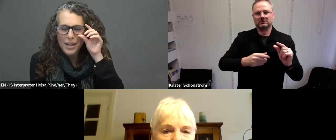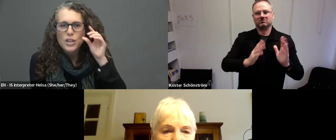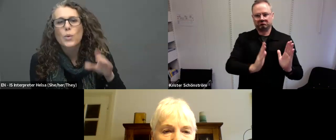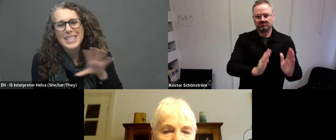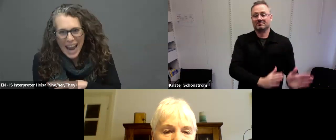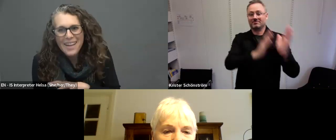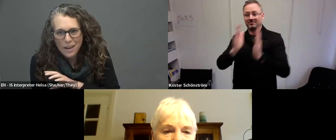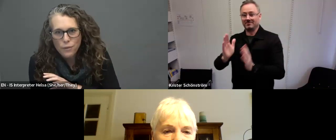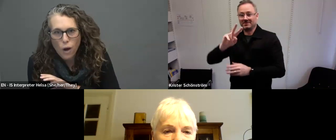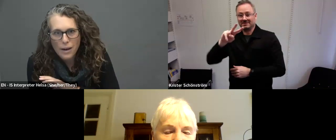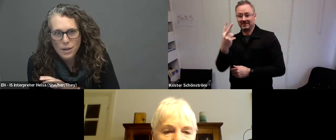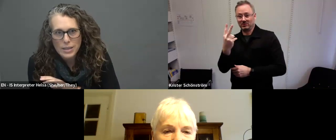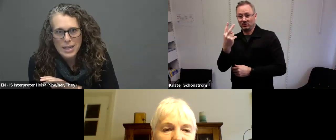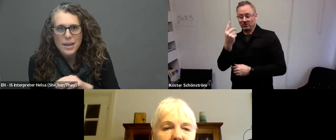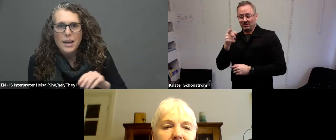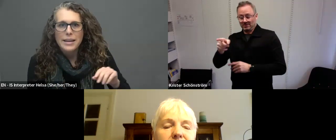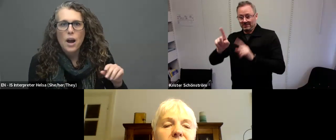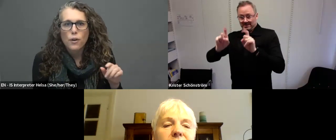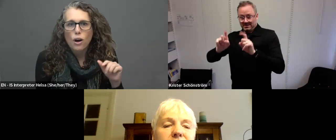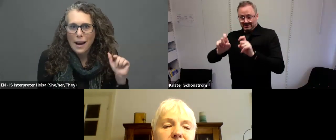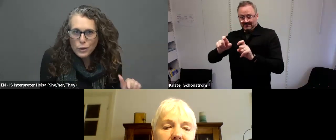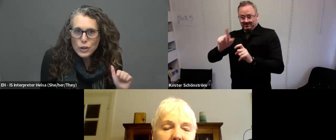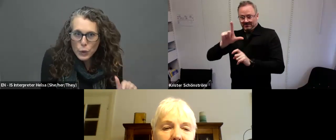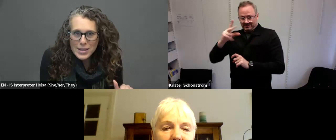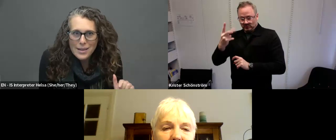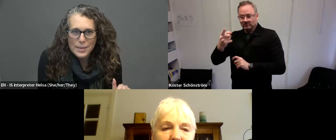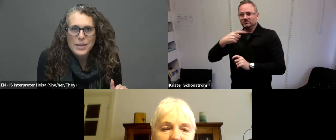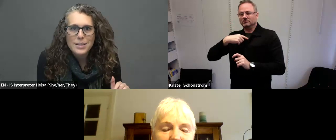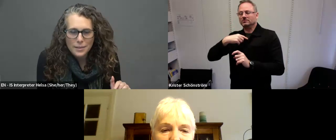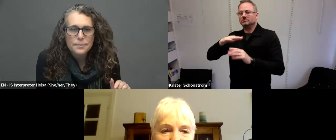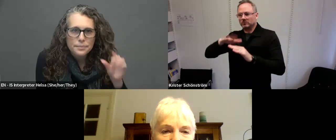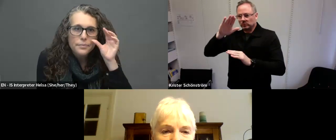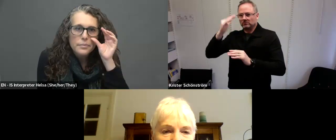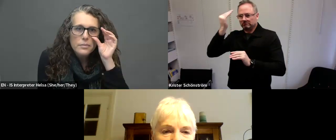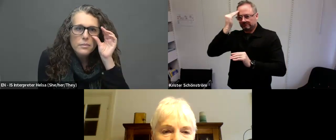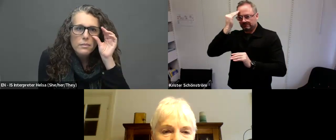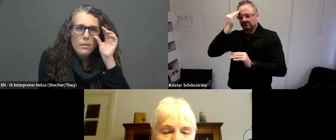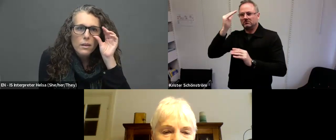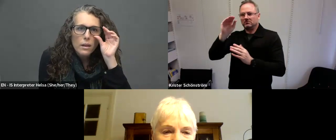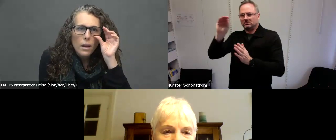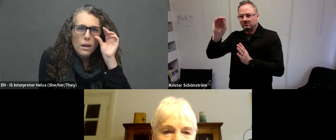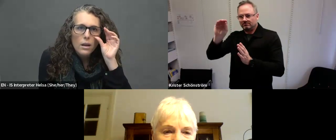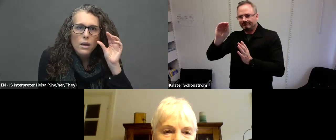required. So we had to add that for our SRT. Now for our L2 assessment,